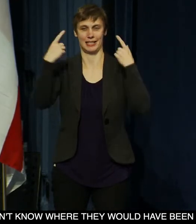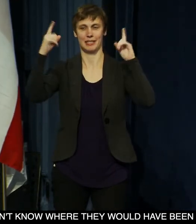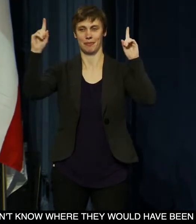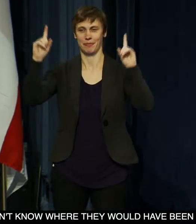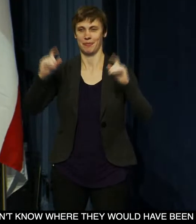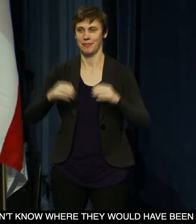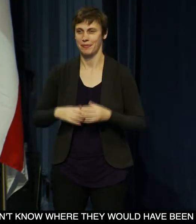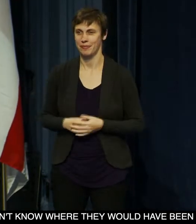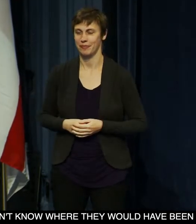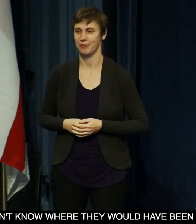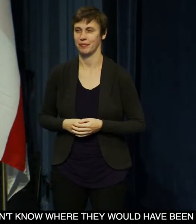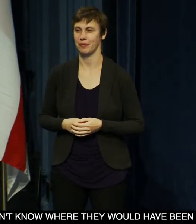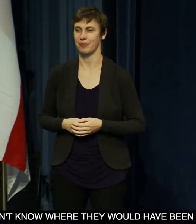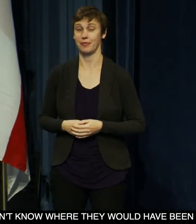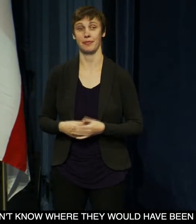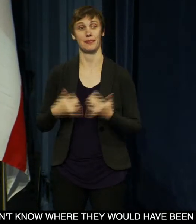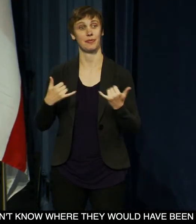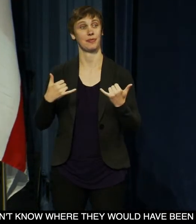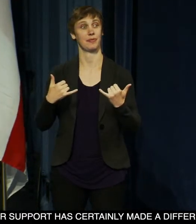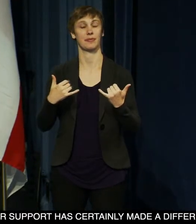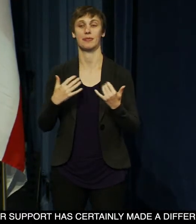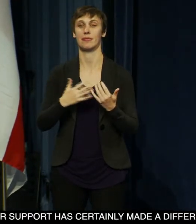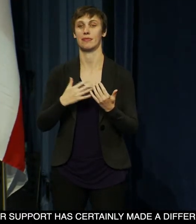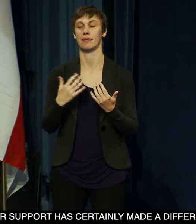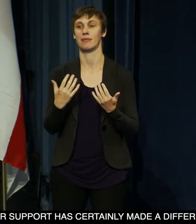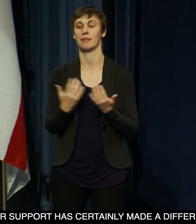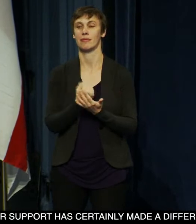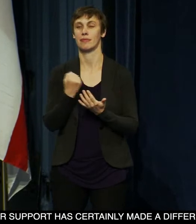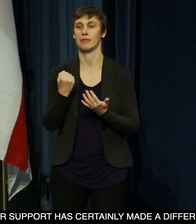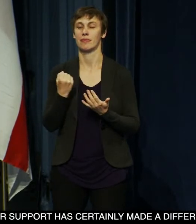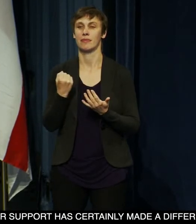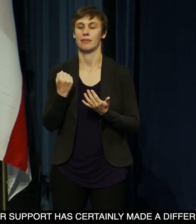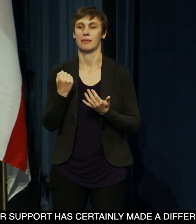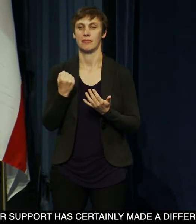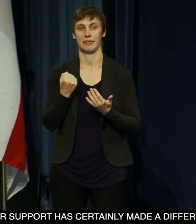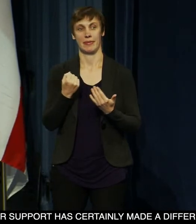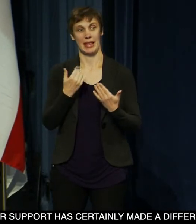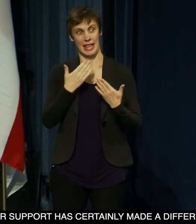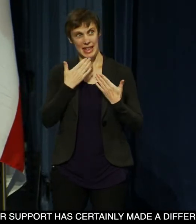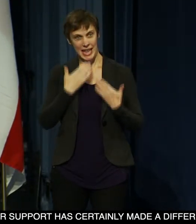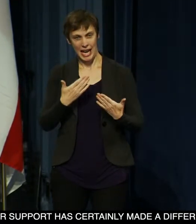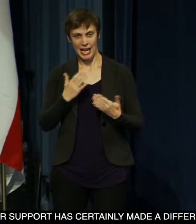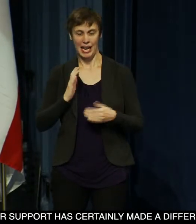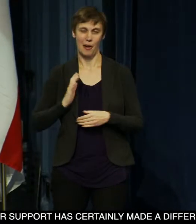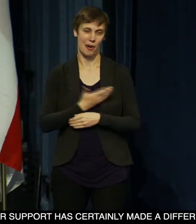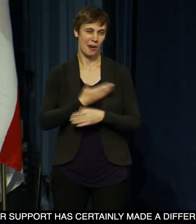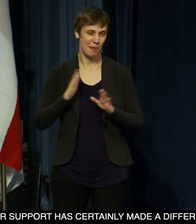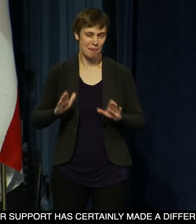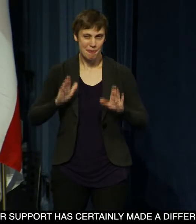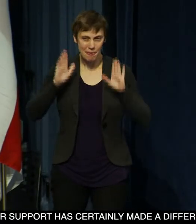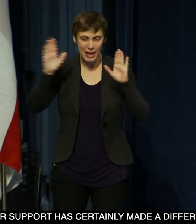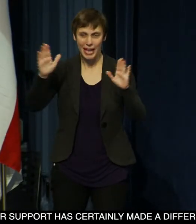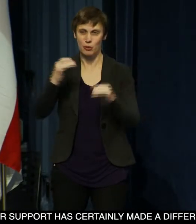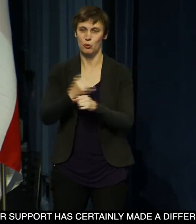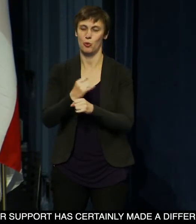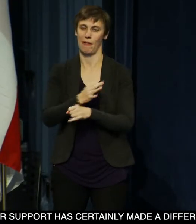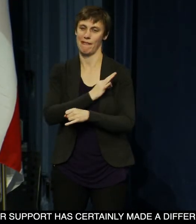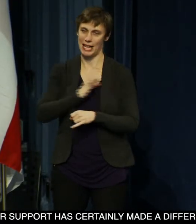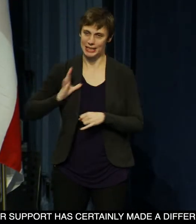And now, I'd like to take this opportunity to thank our amazing campus faculty, student